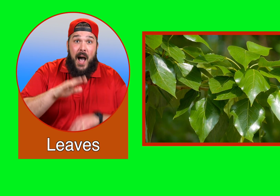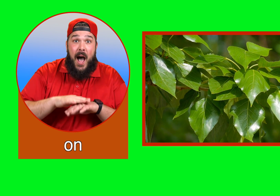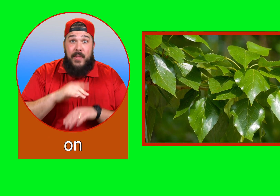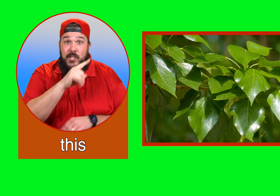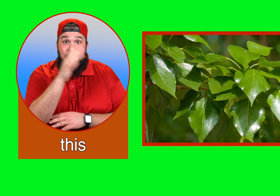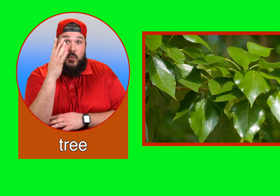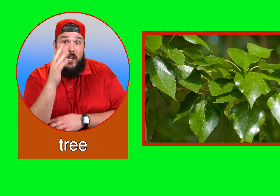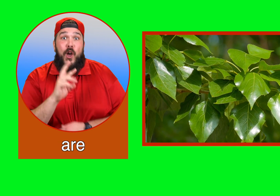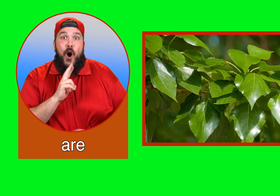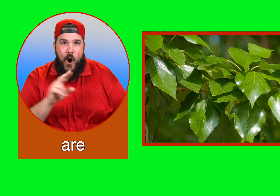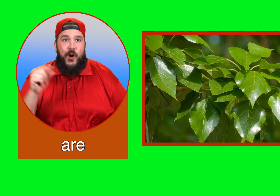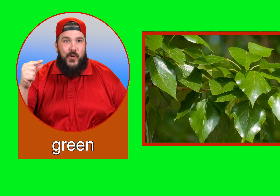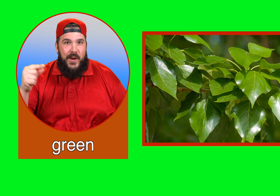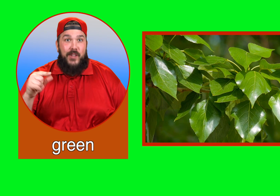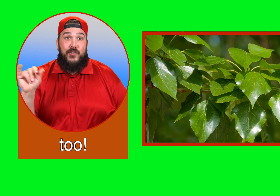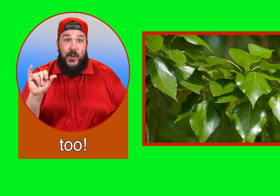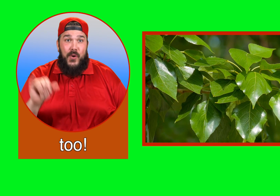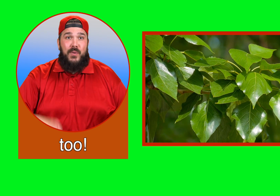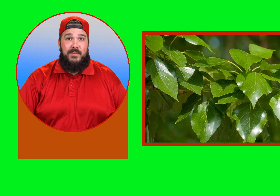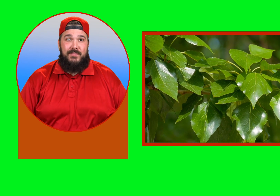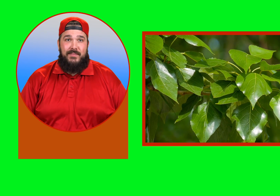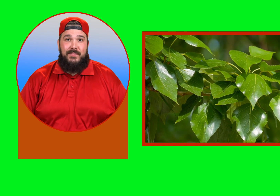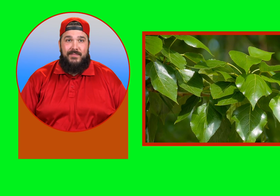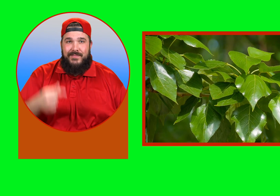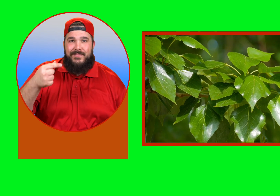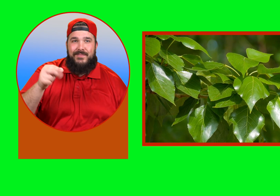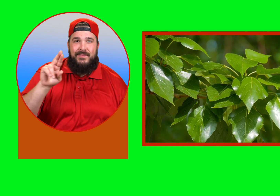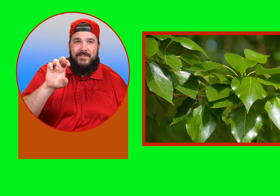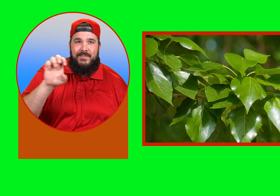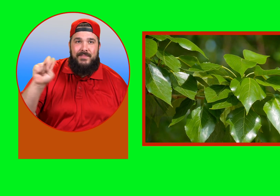Leaves on this tree are green too.